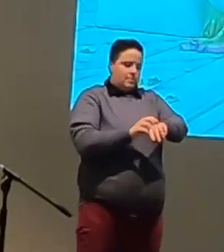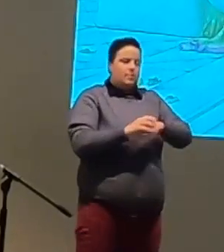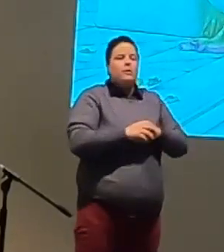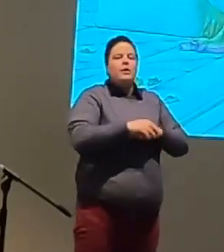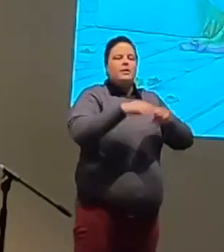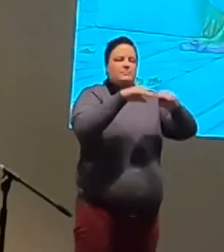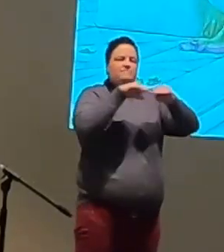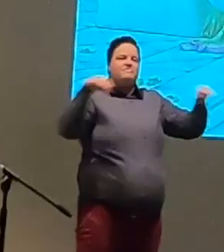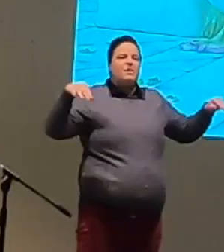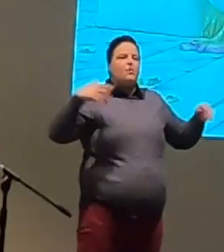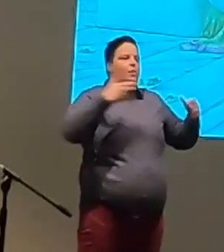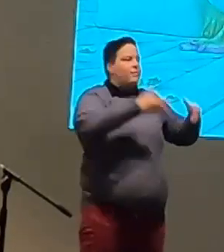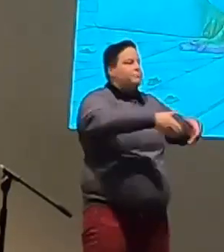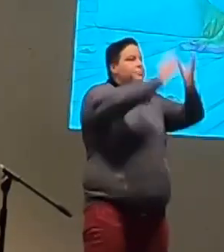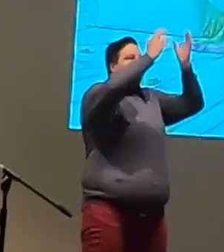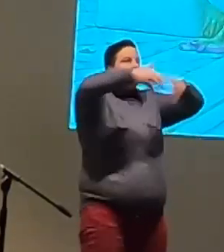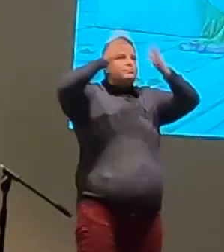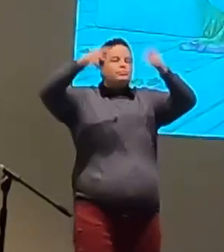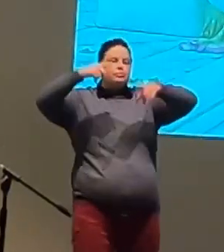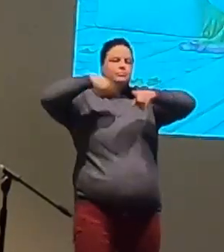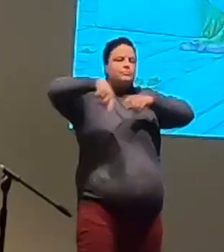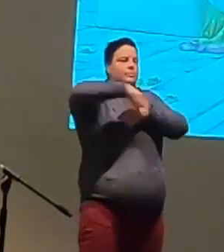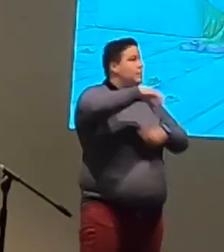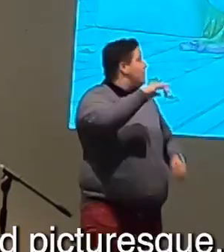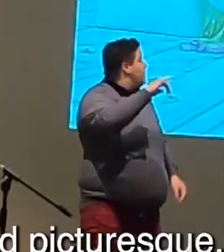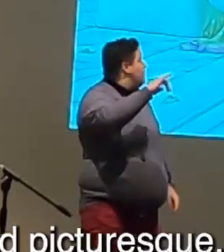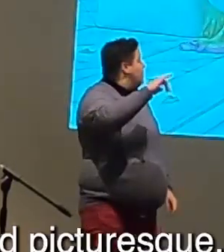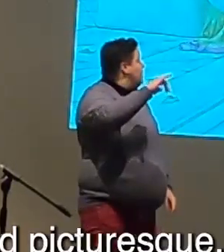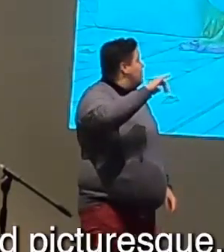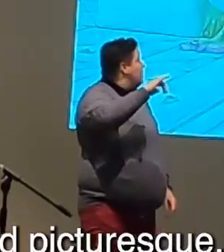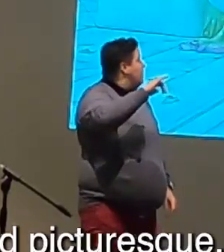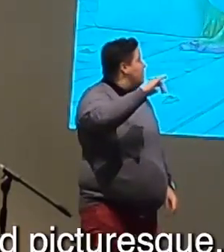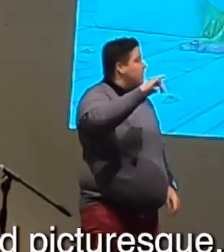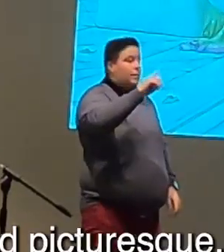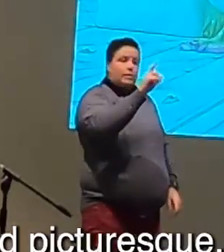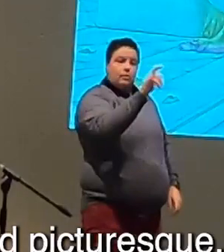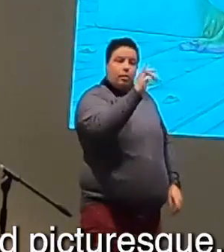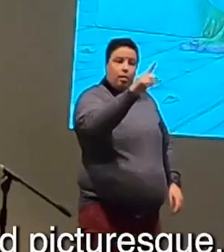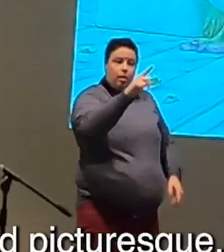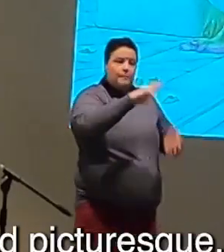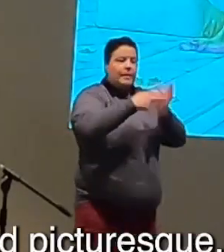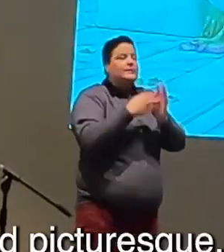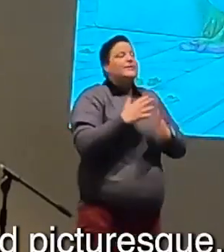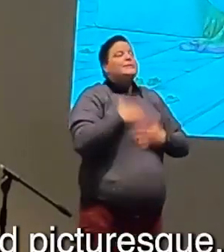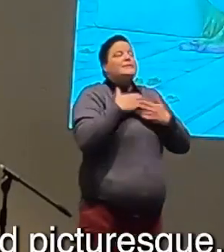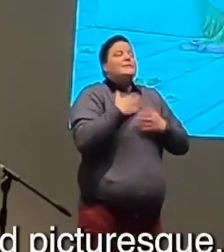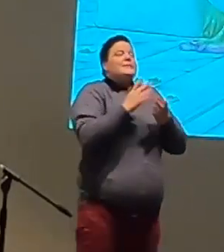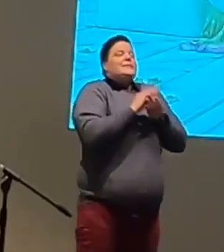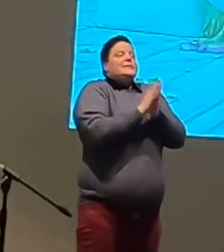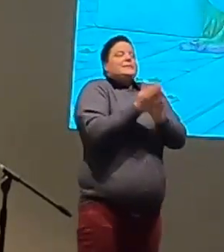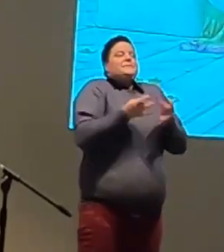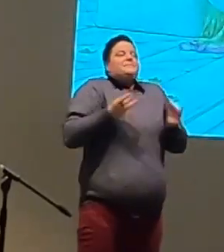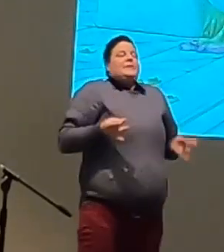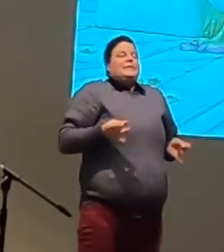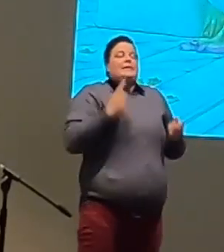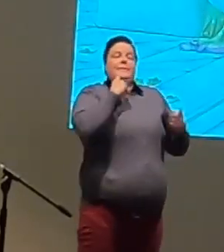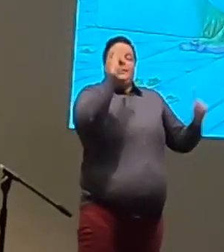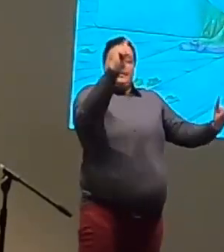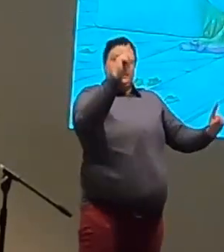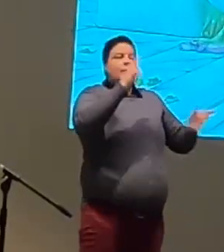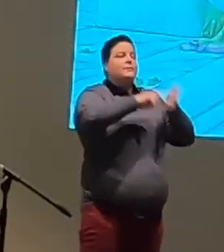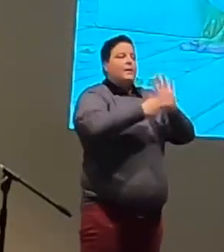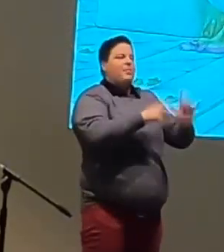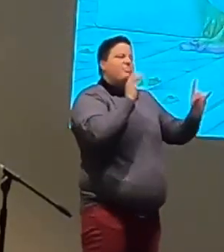columns around them. Idyll means happy, peaceful, and picturesque, which is in line with the idealism that this academic